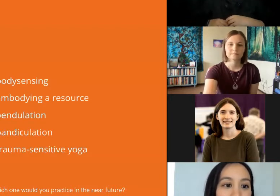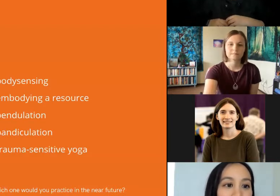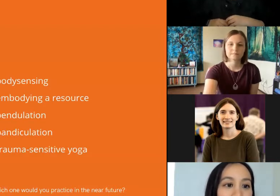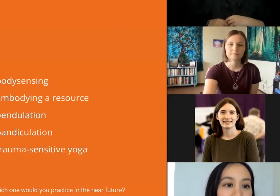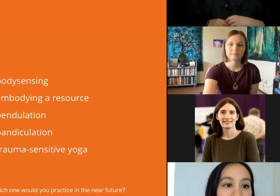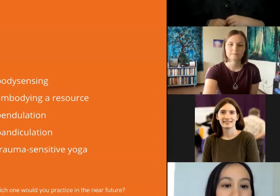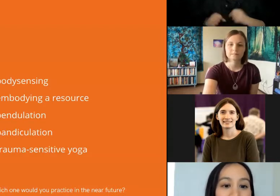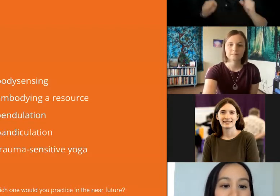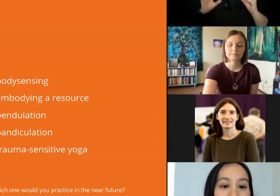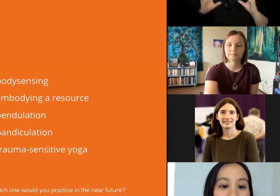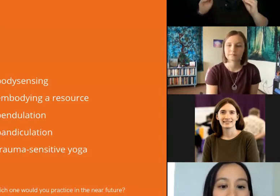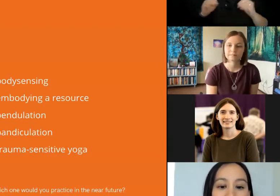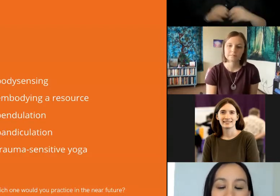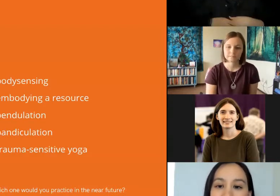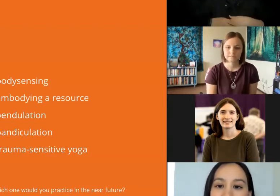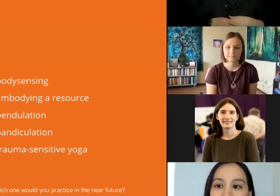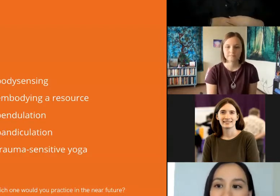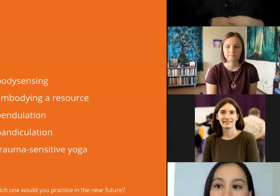So,